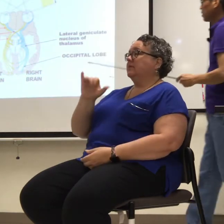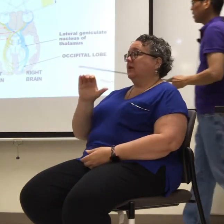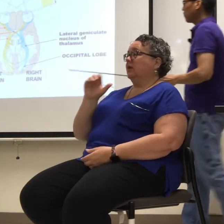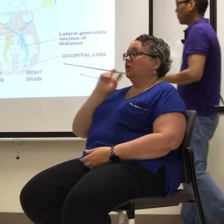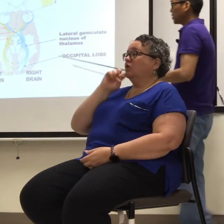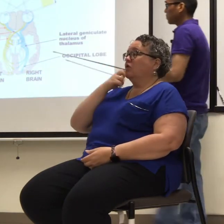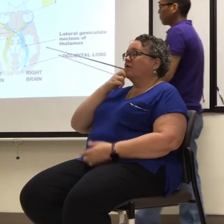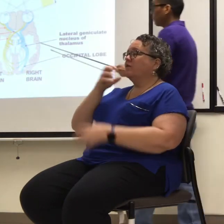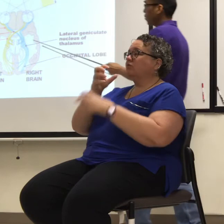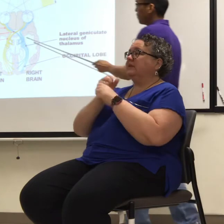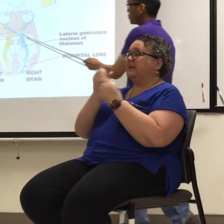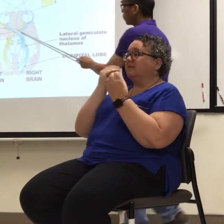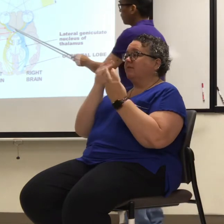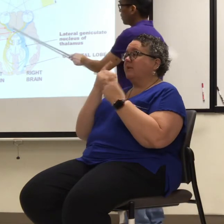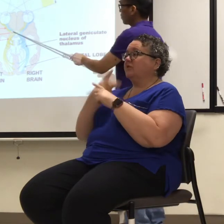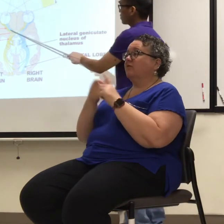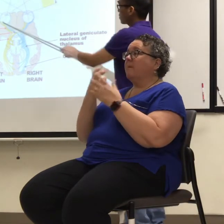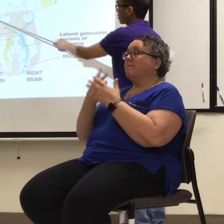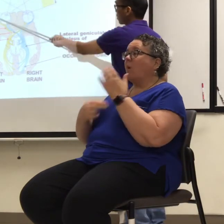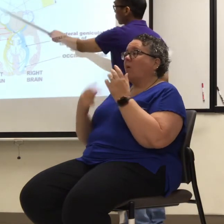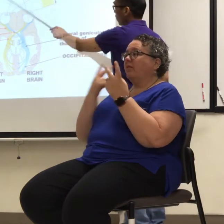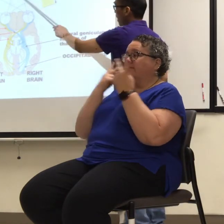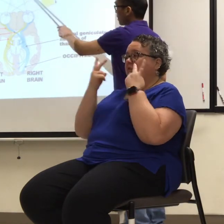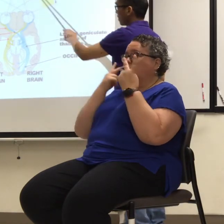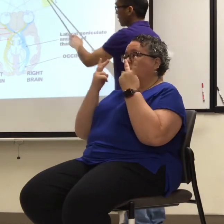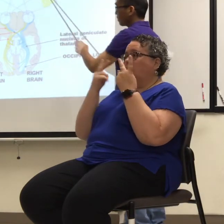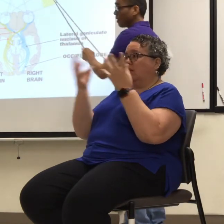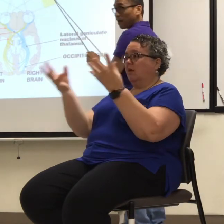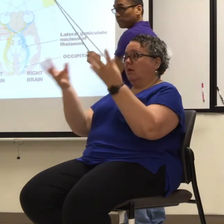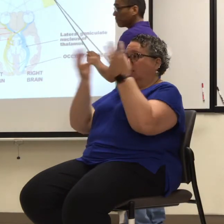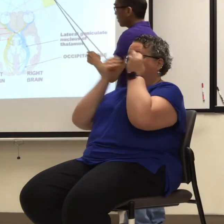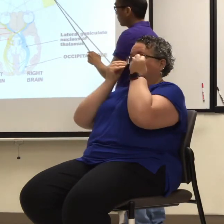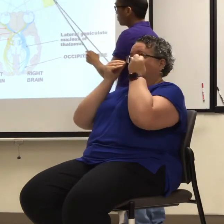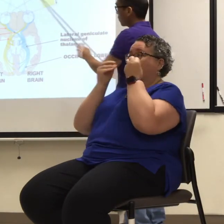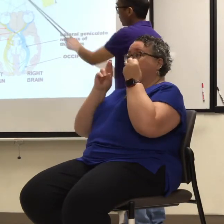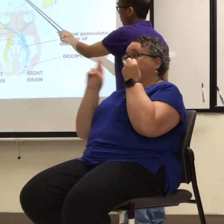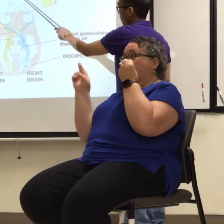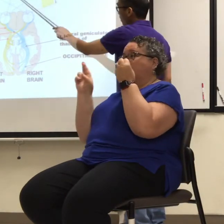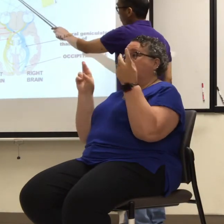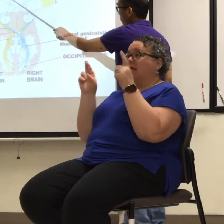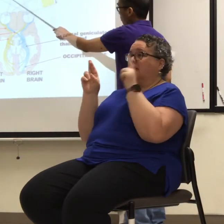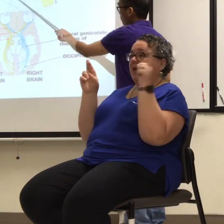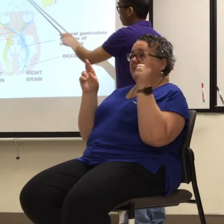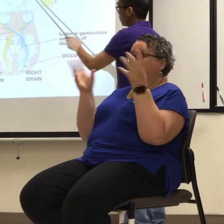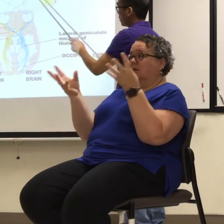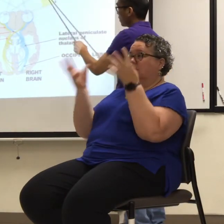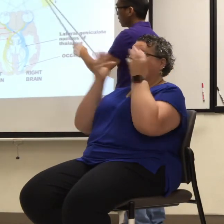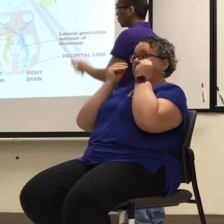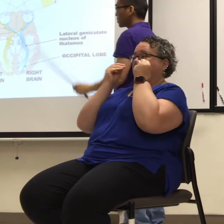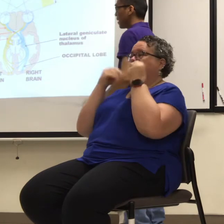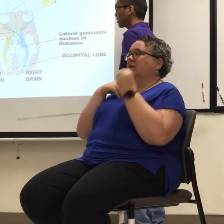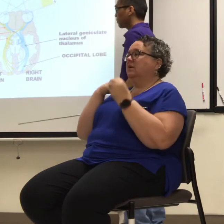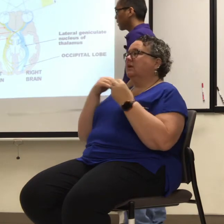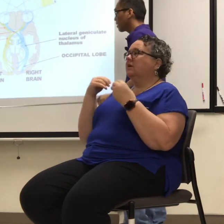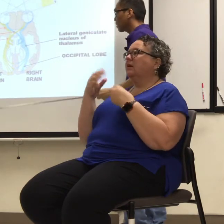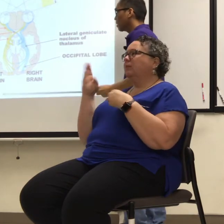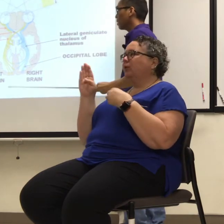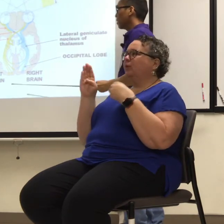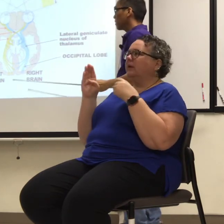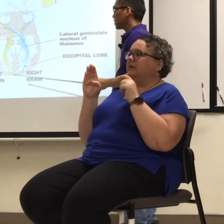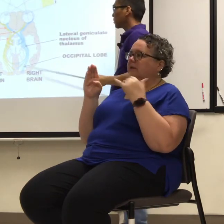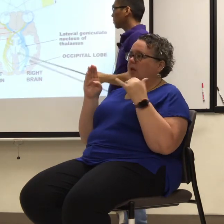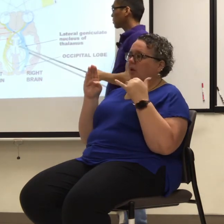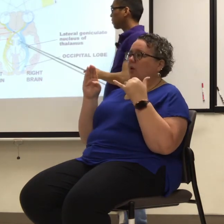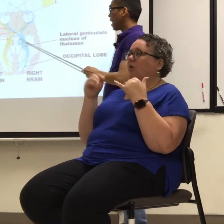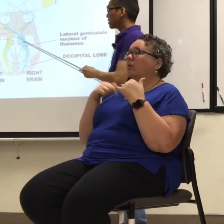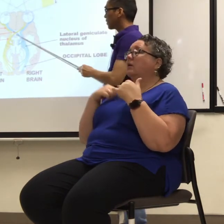receives information from both visual fields, right and left, illustrated blue, yellow respectively.